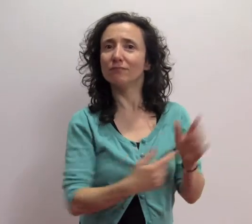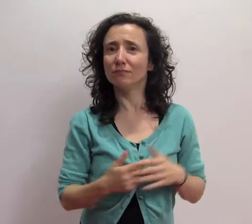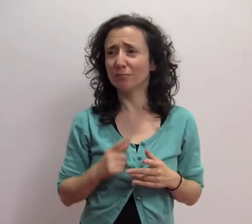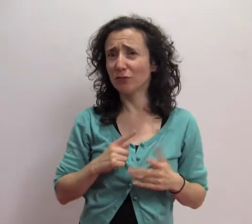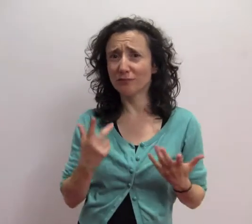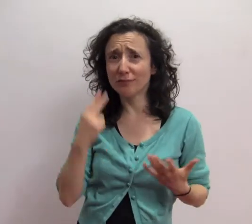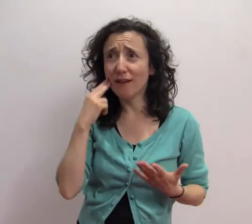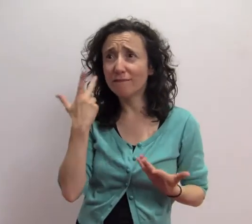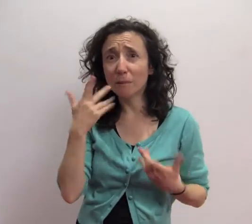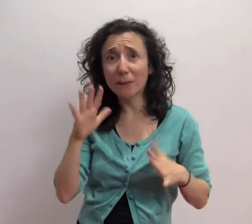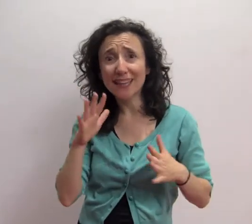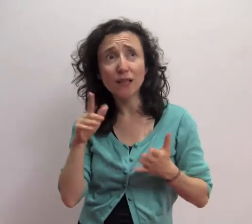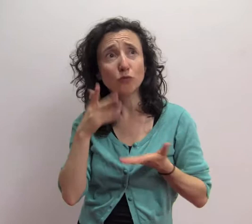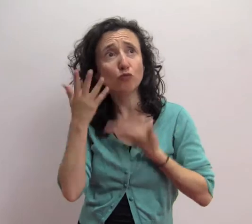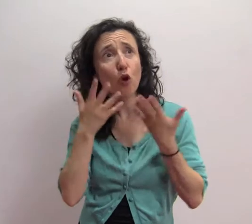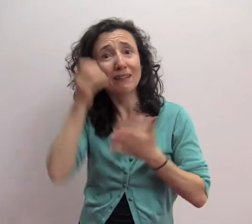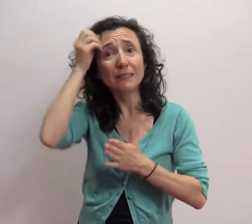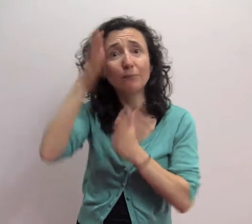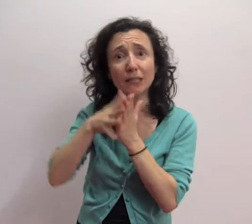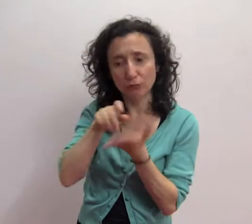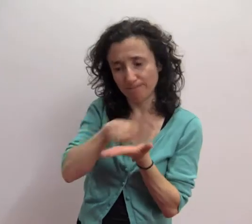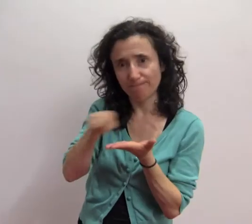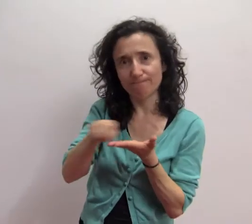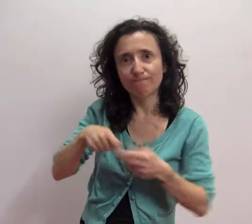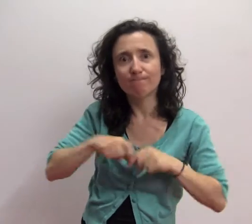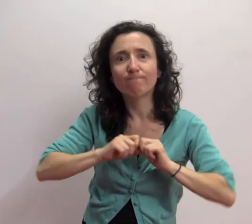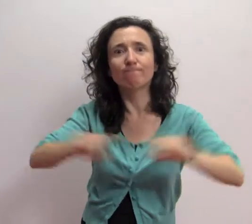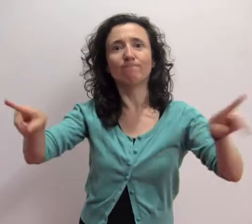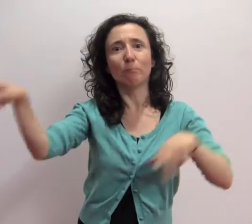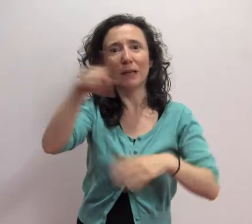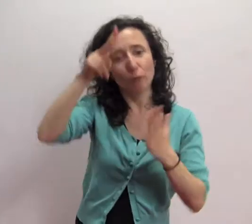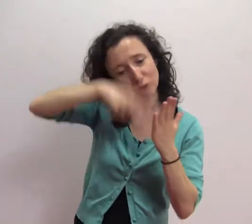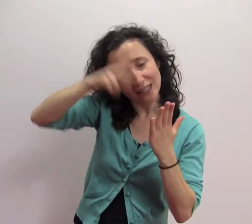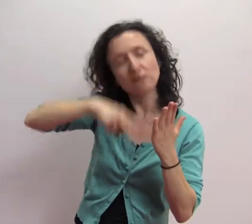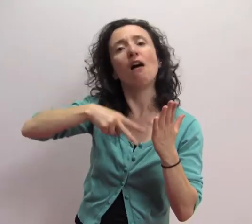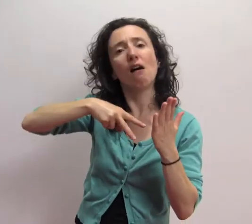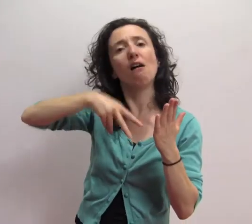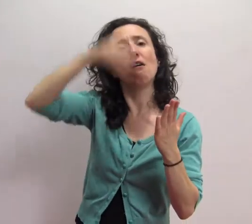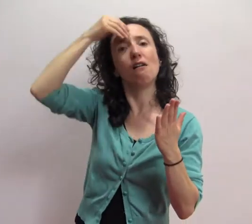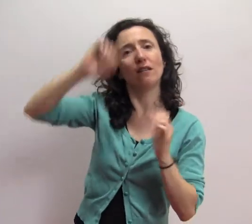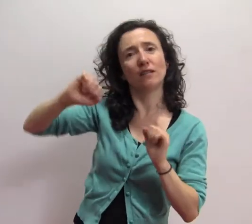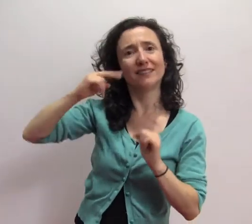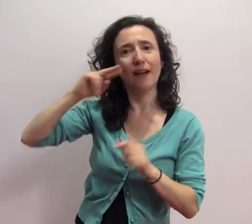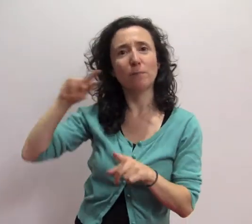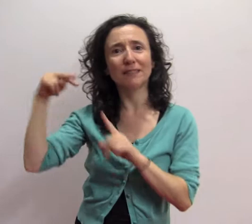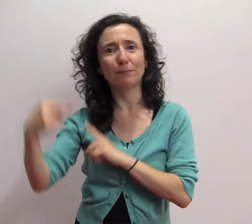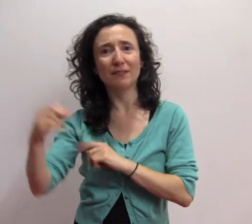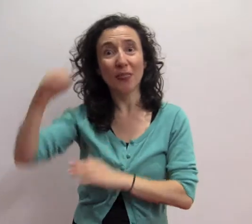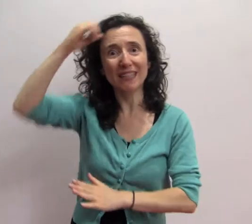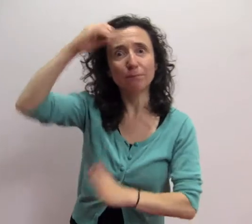who told me his true story about his journey from Sri Lanka to England. And I